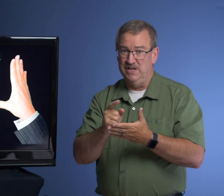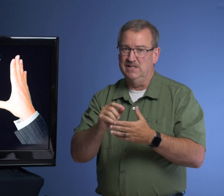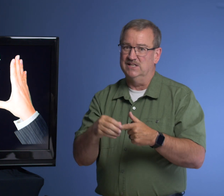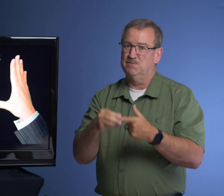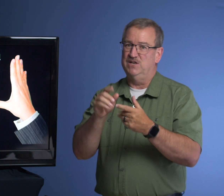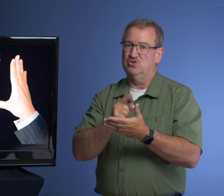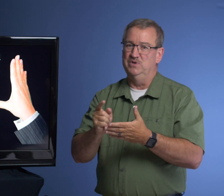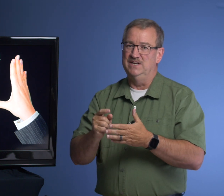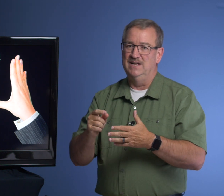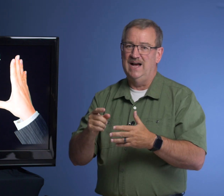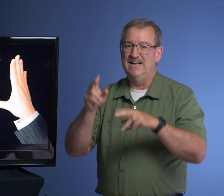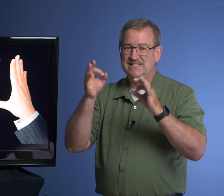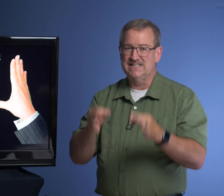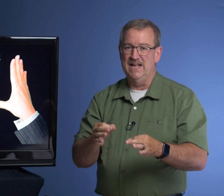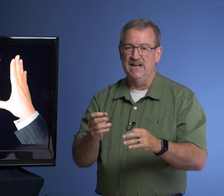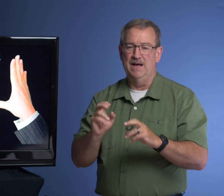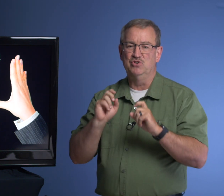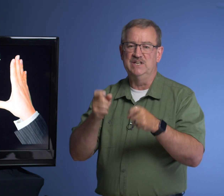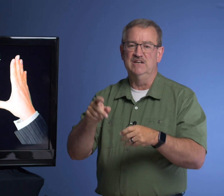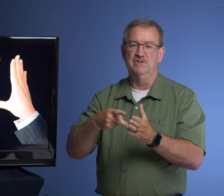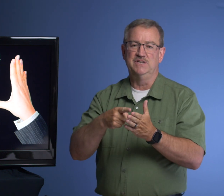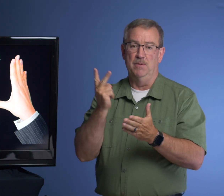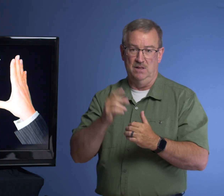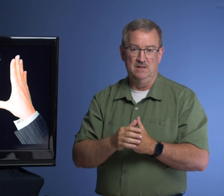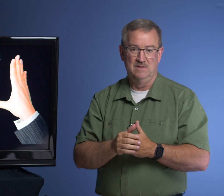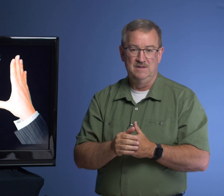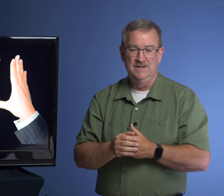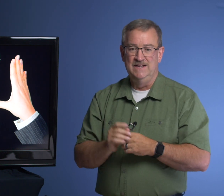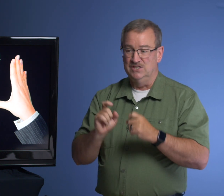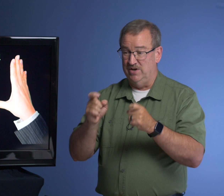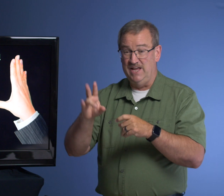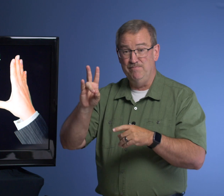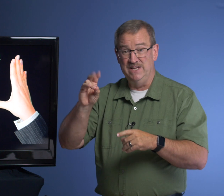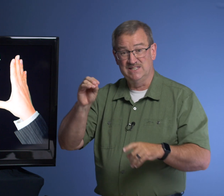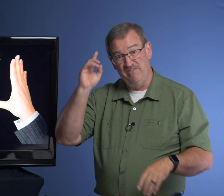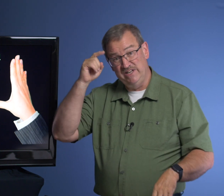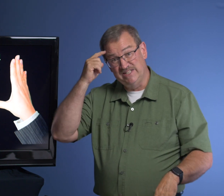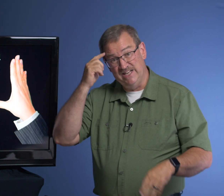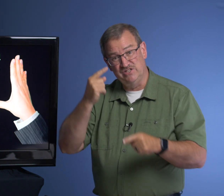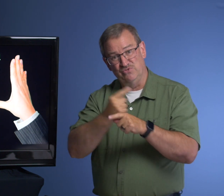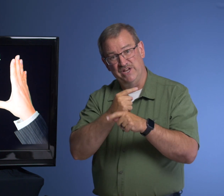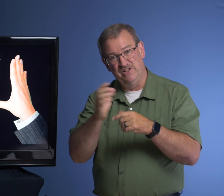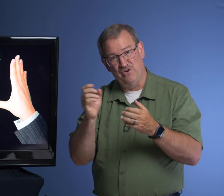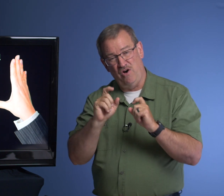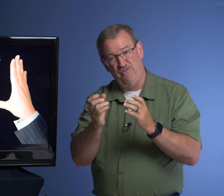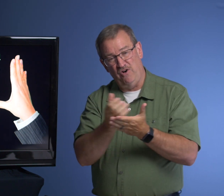that special week, I decided I'm going to give double. So I gave my 70 cents in regular